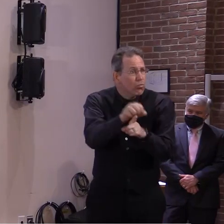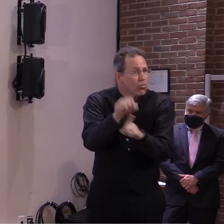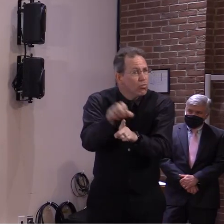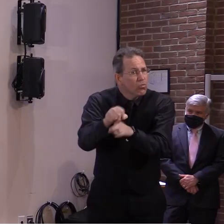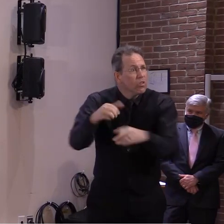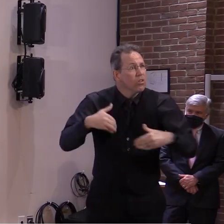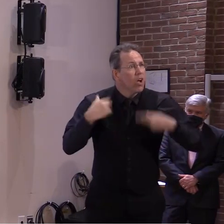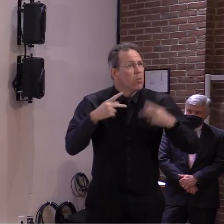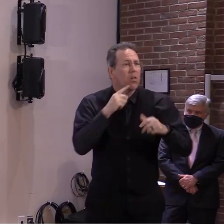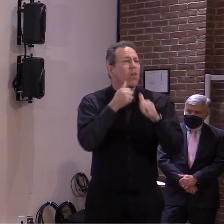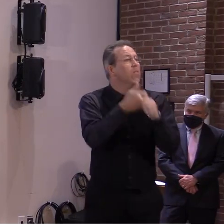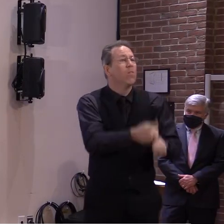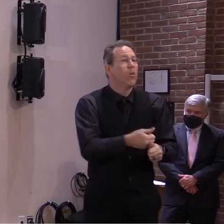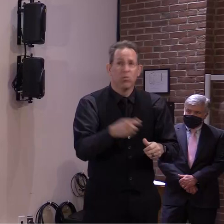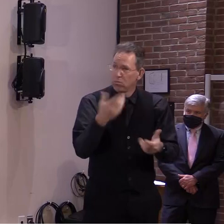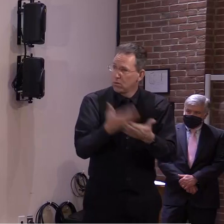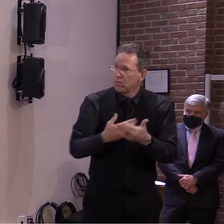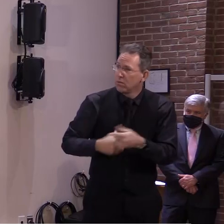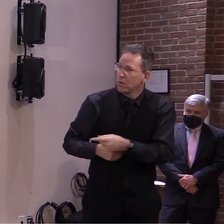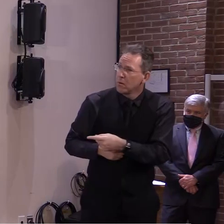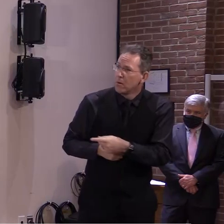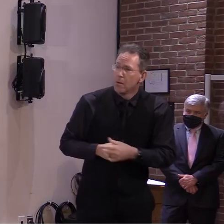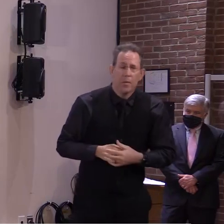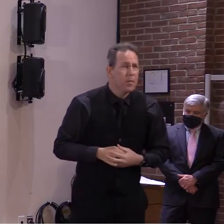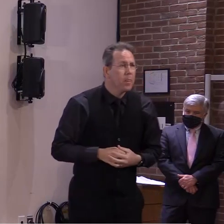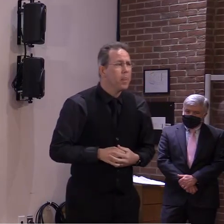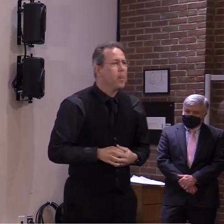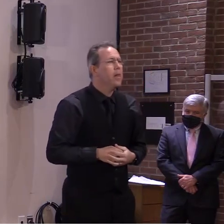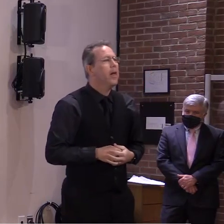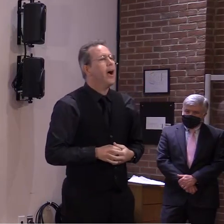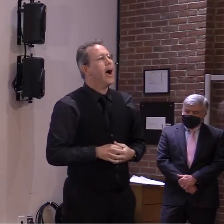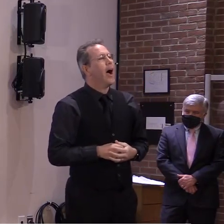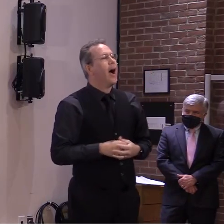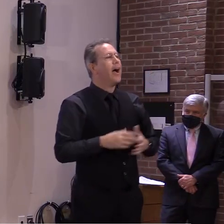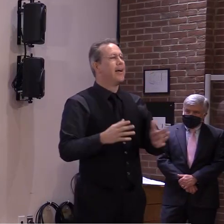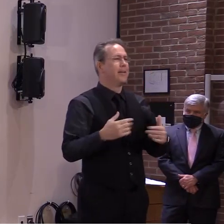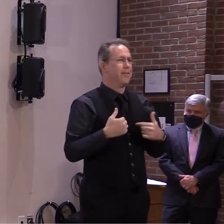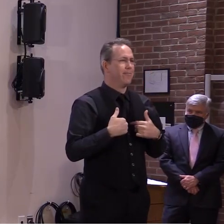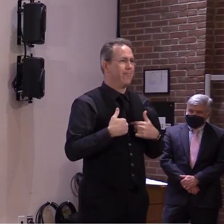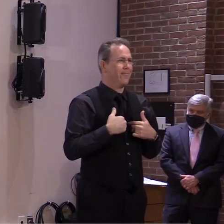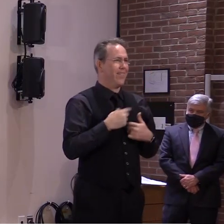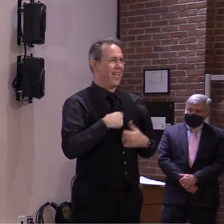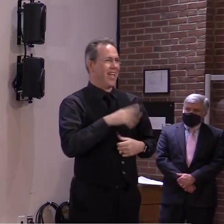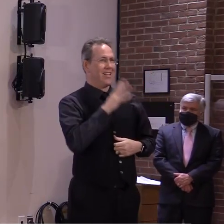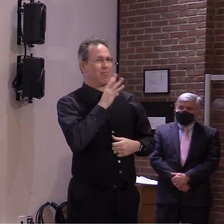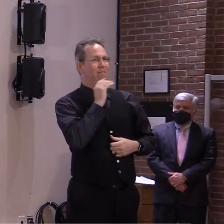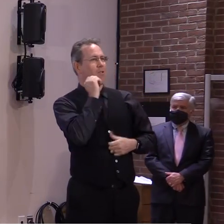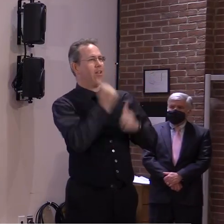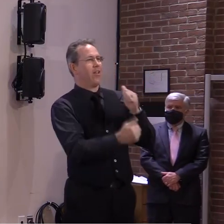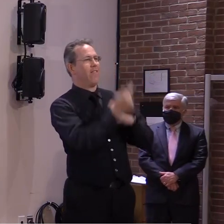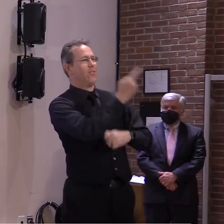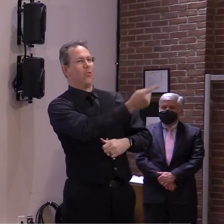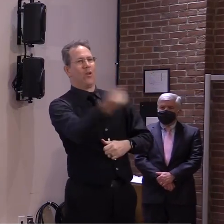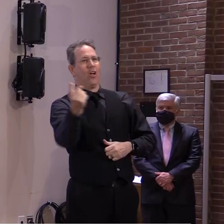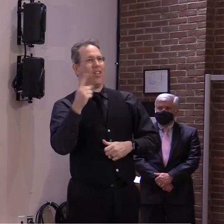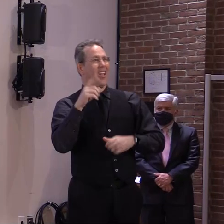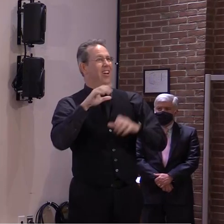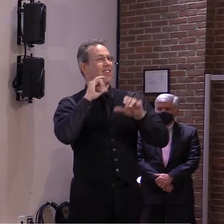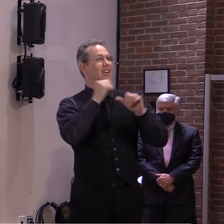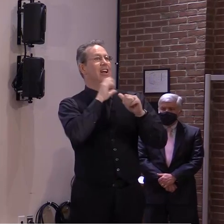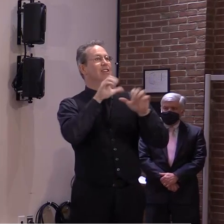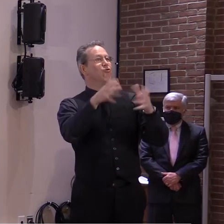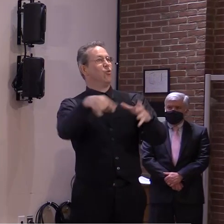I would hate to use they as the entire population of that age group. So yes, in some instances,